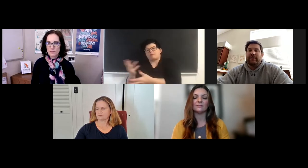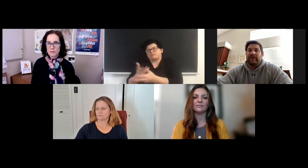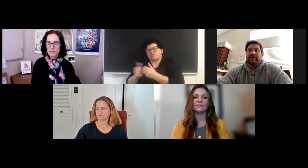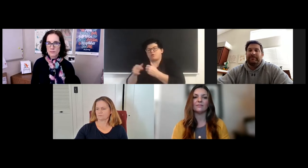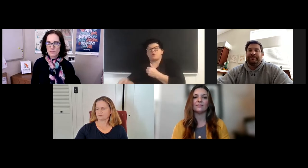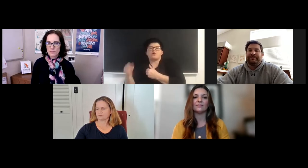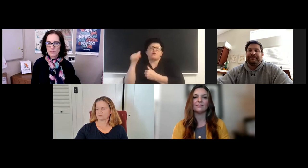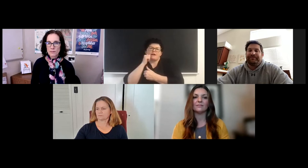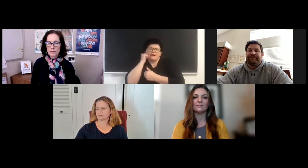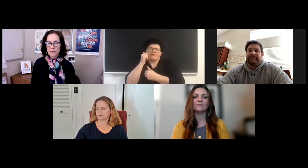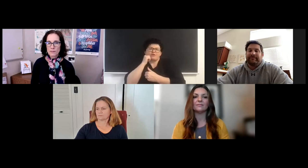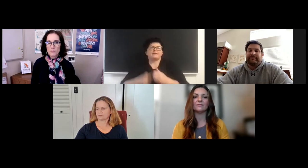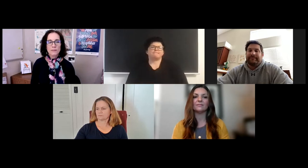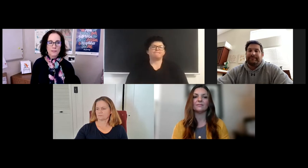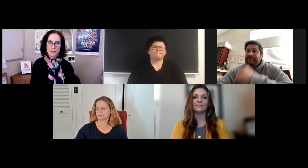our activities.